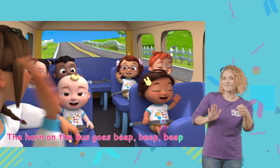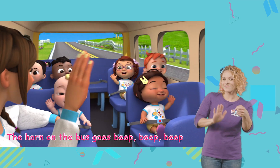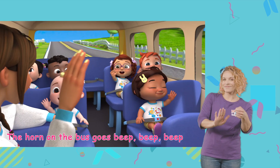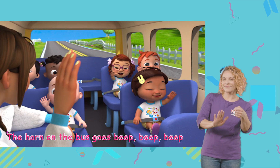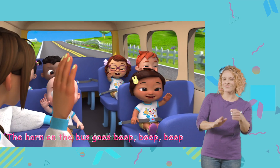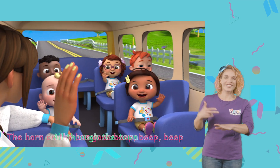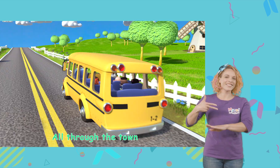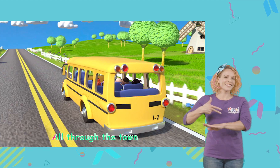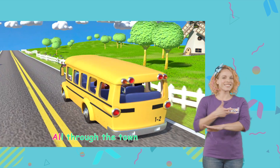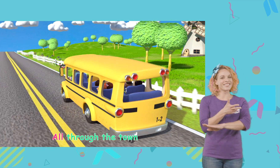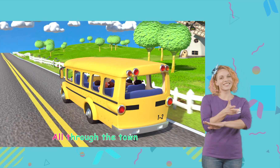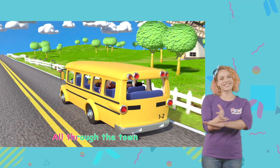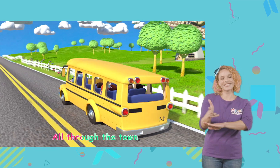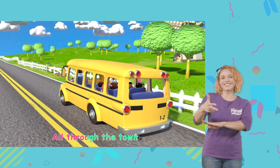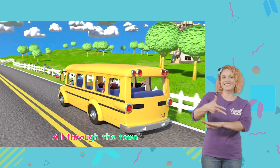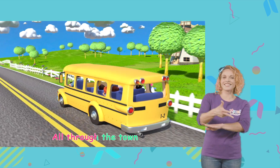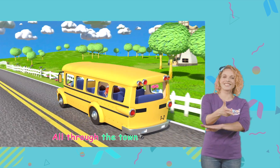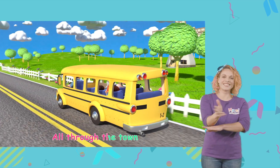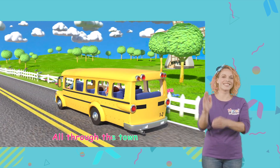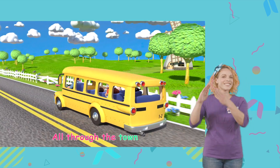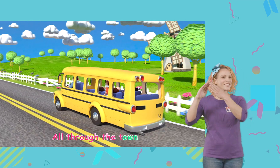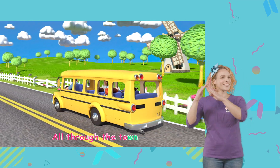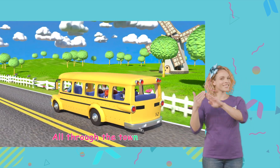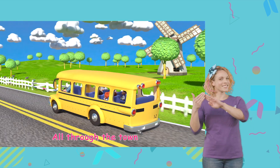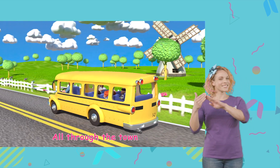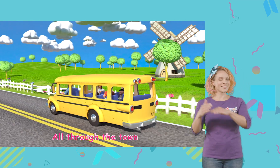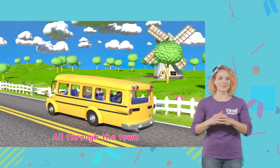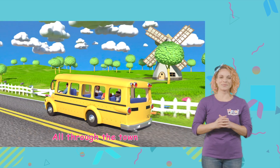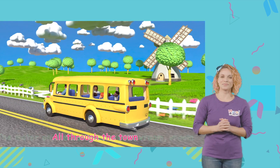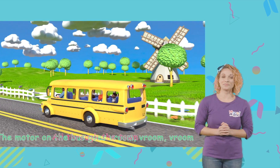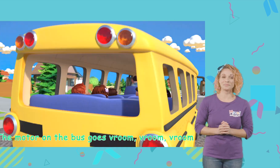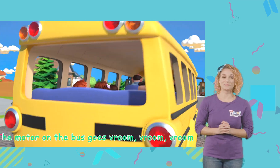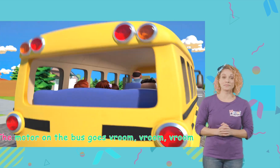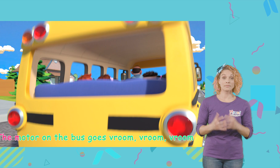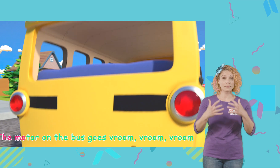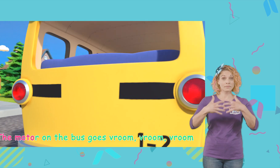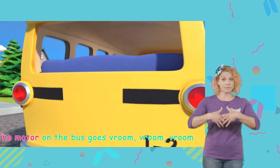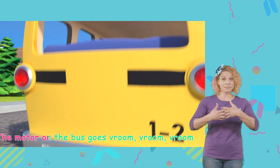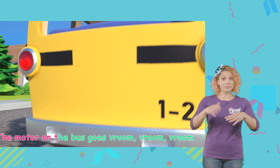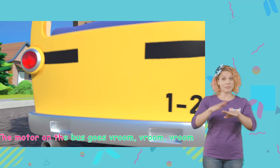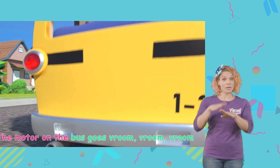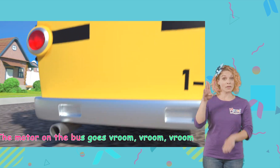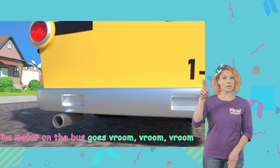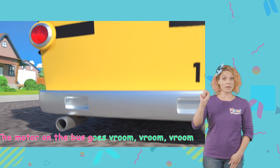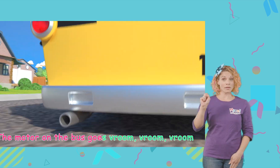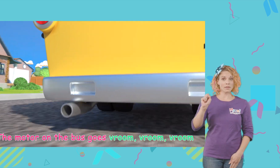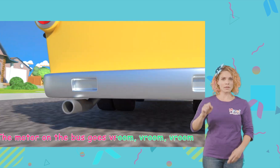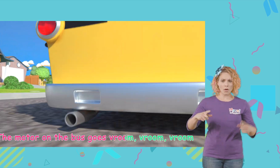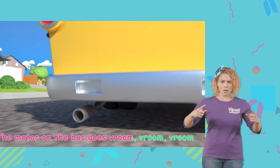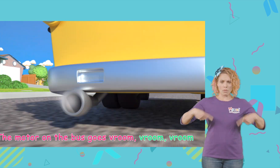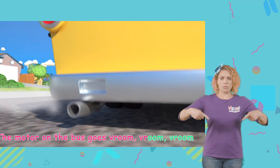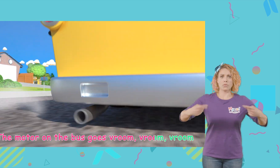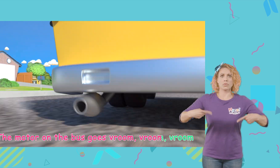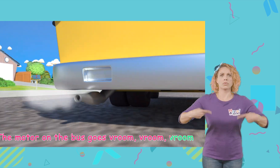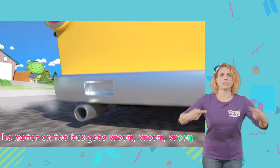beep, all through the town. The motor on the bus goes room, room,